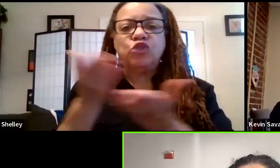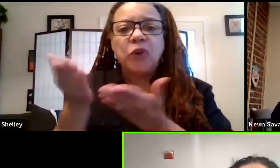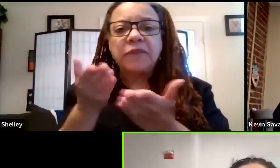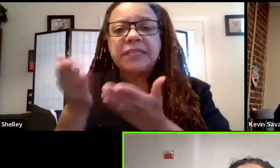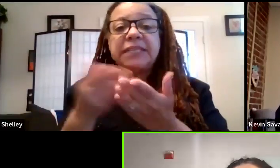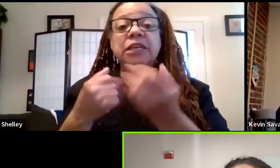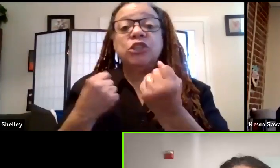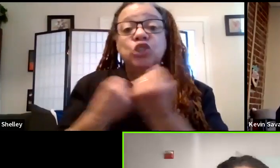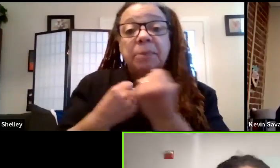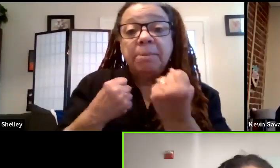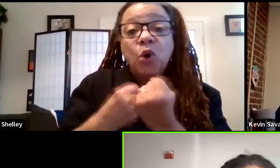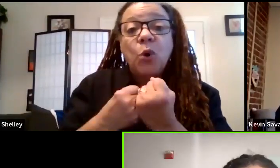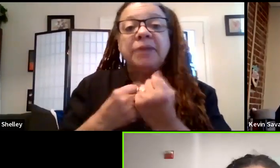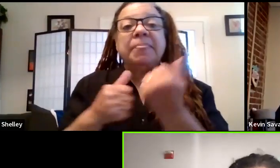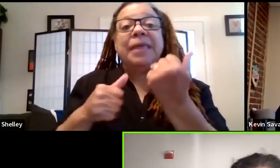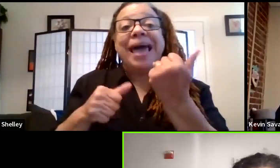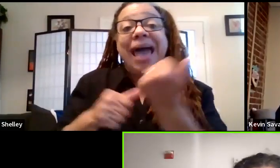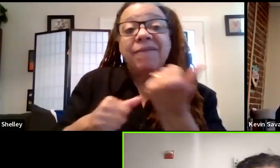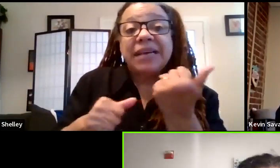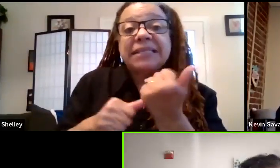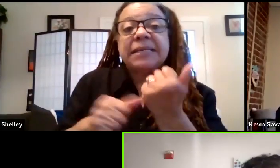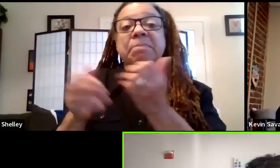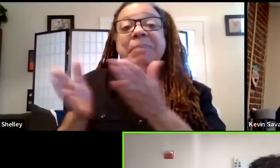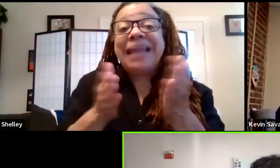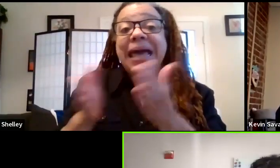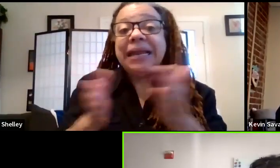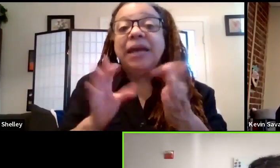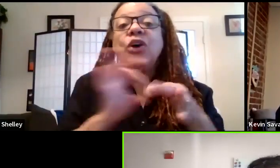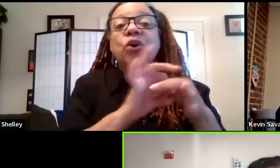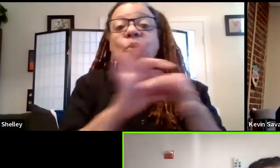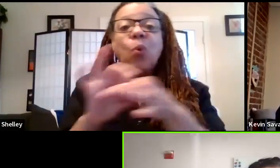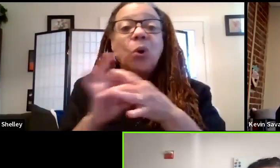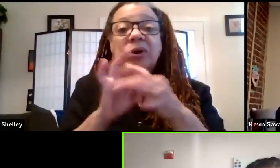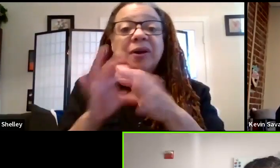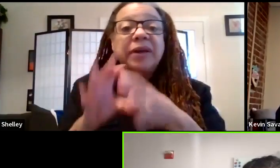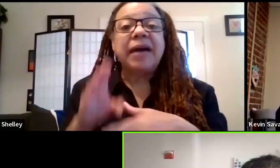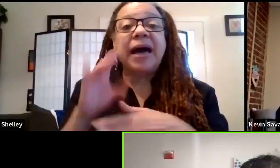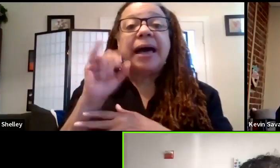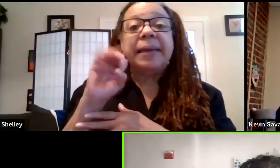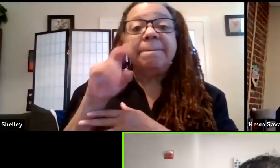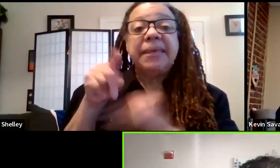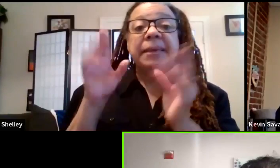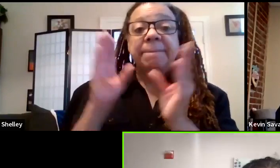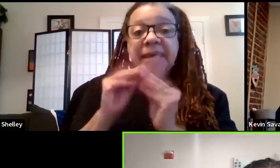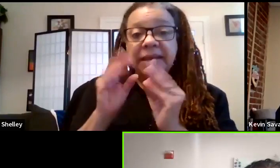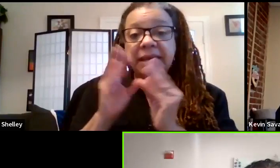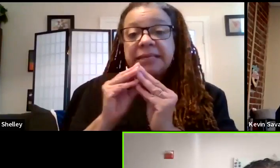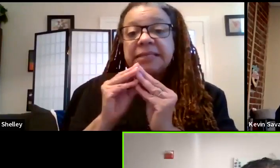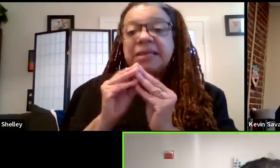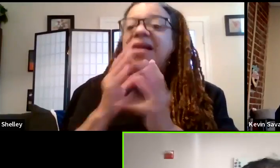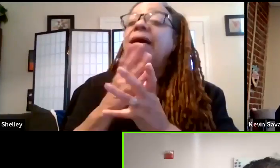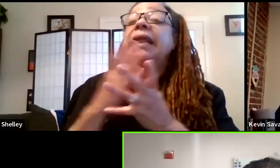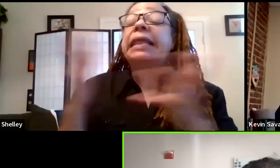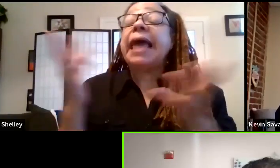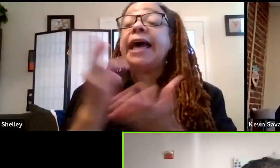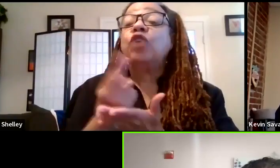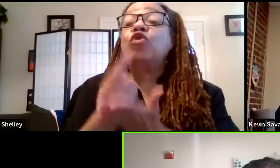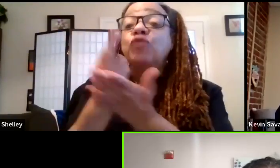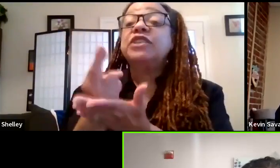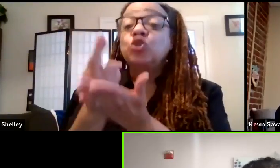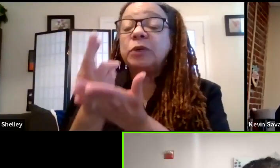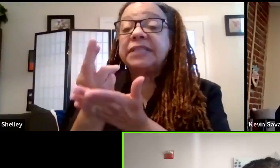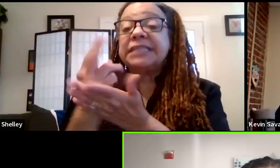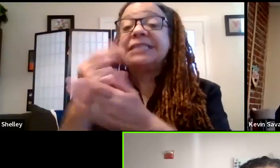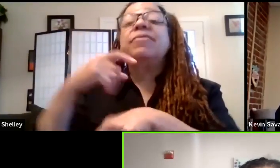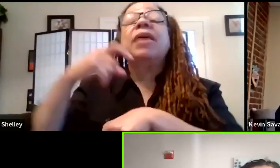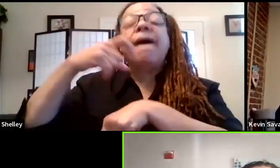advocacy, planning, coordinating ISP meetings, a lot of resources. Our time has been spent